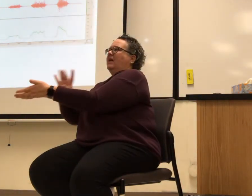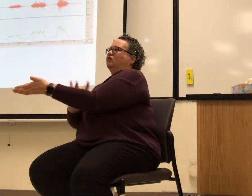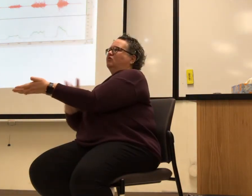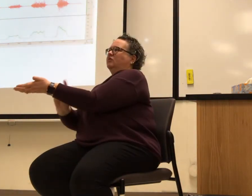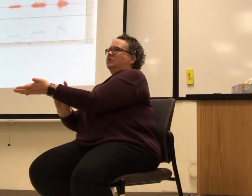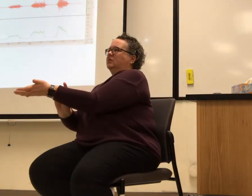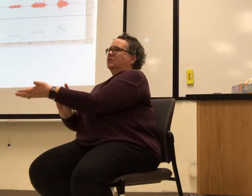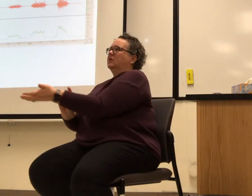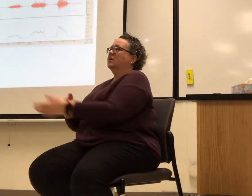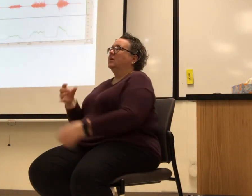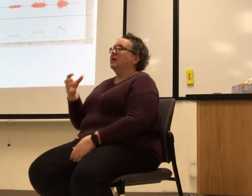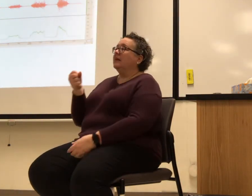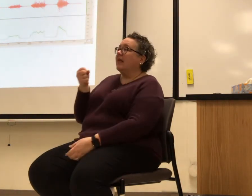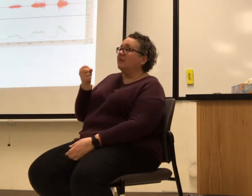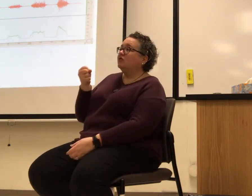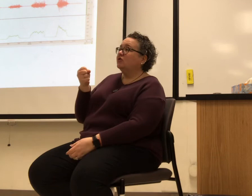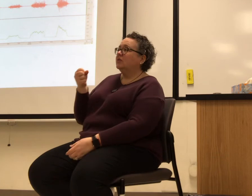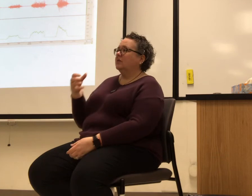okay, so